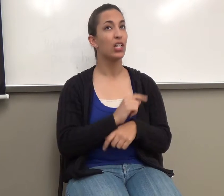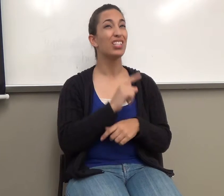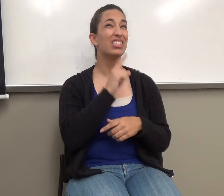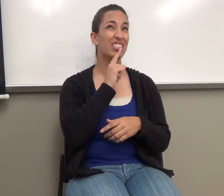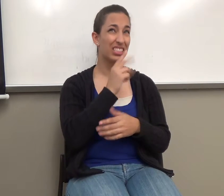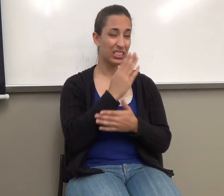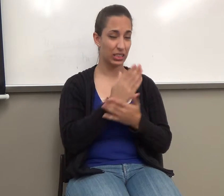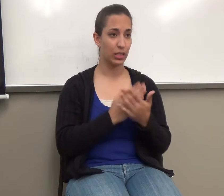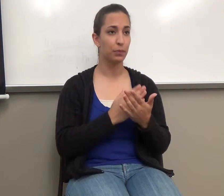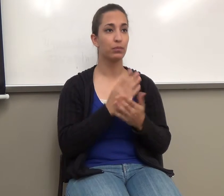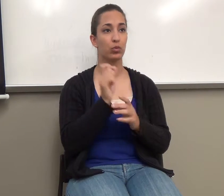Let's see.